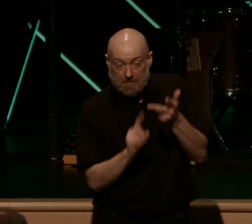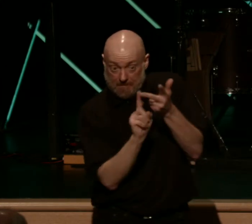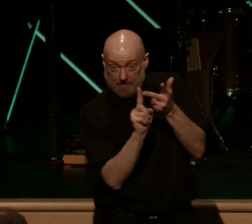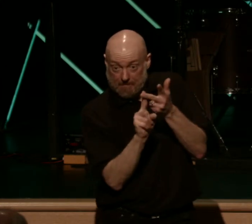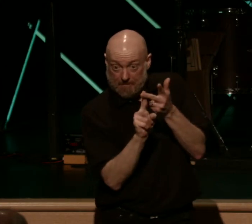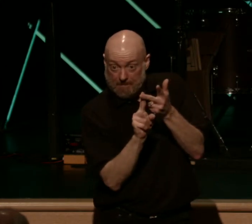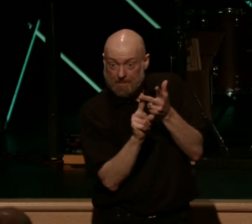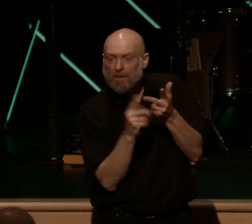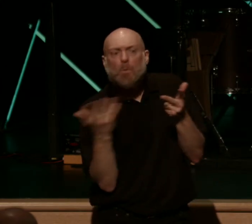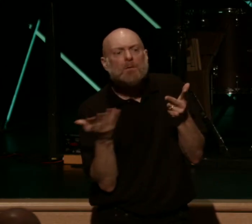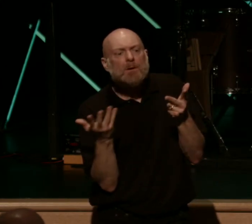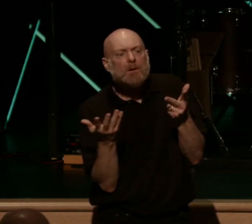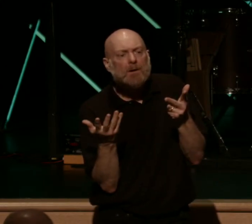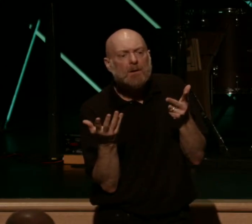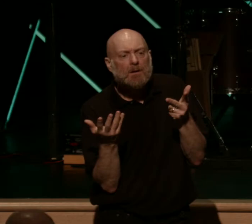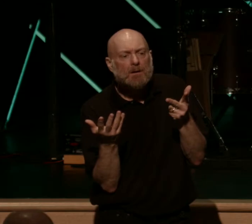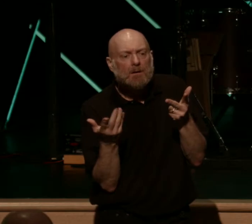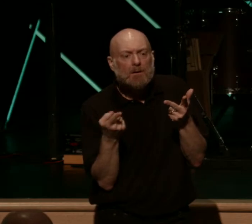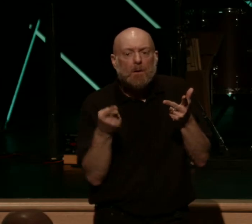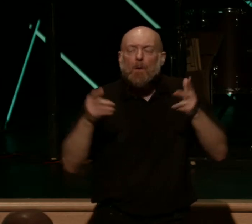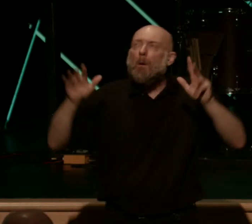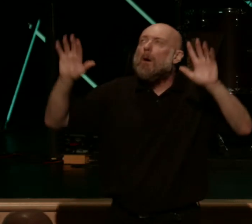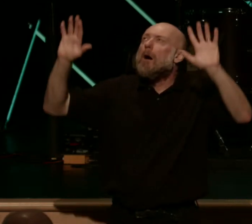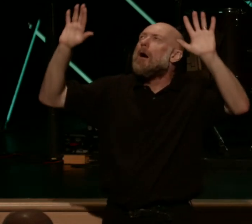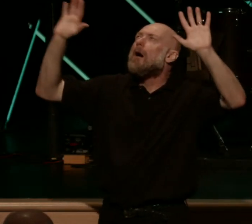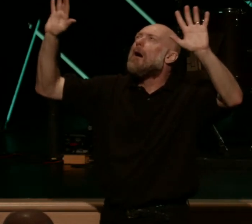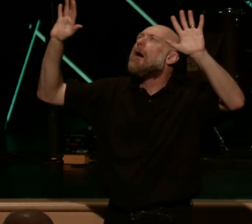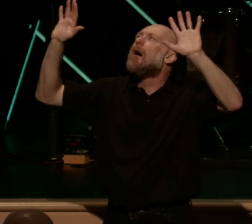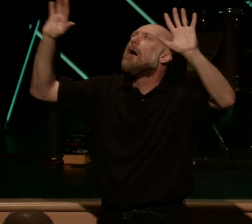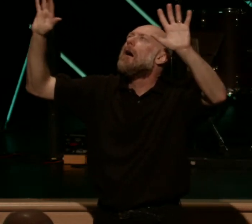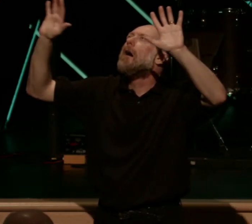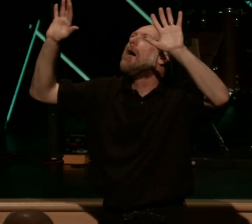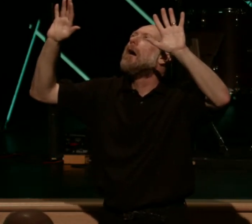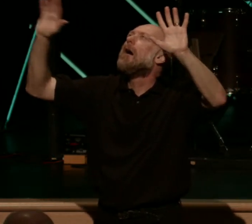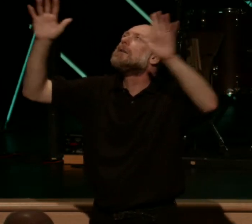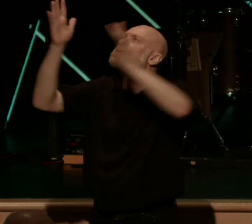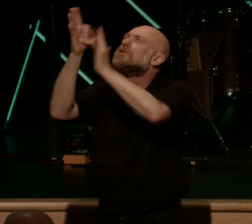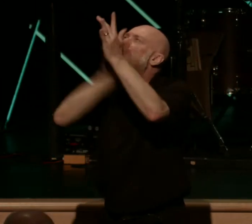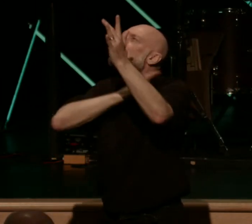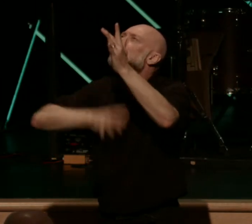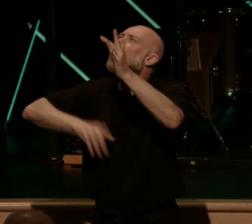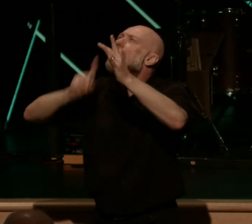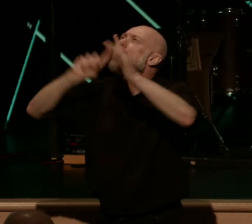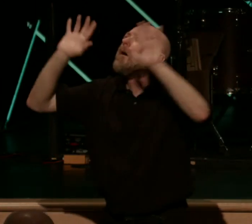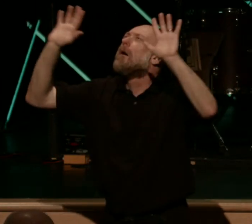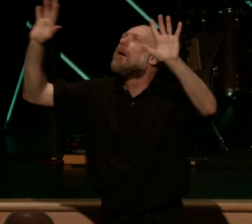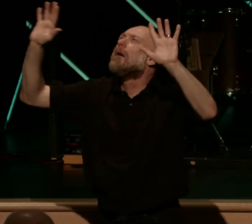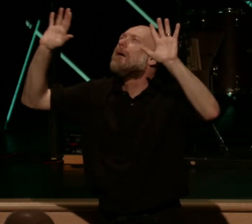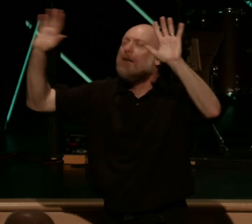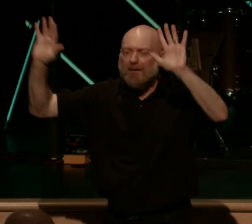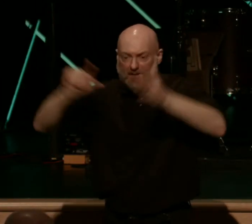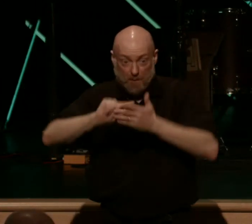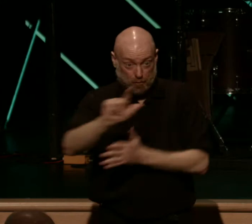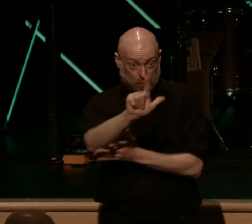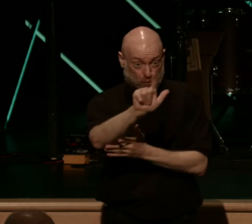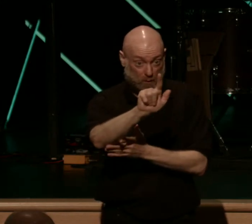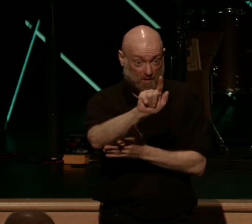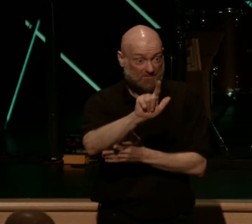here is this, awe. Awe of Jesus Christ. Have a look at verse 21.